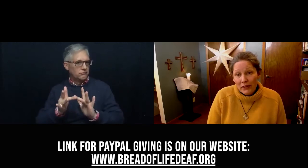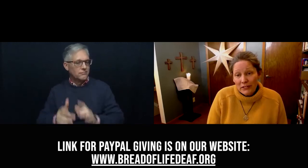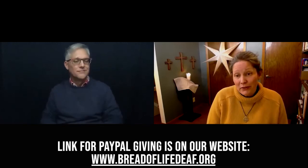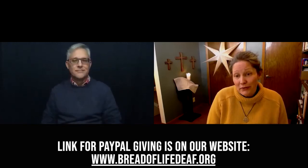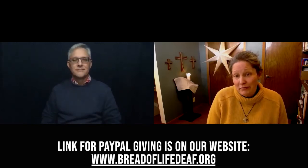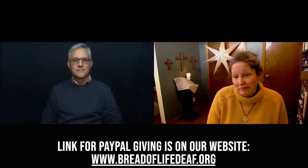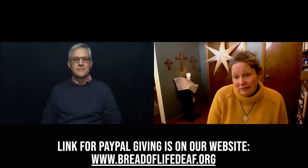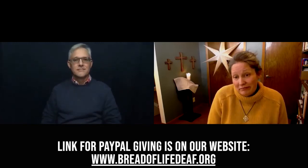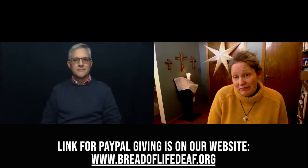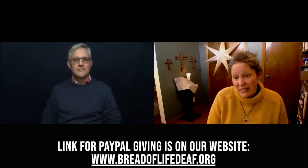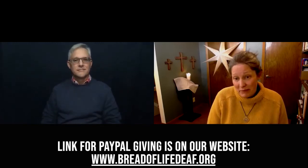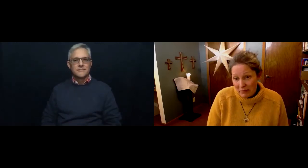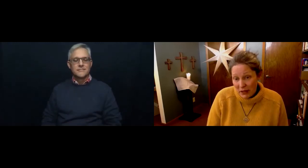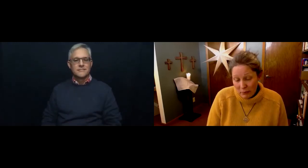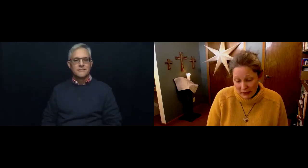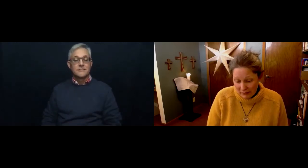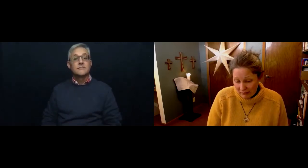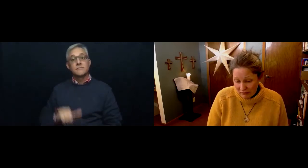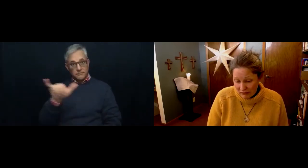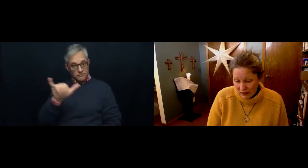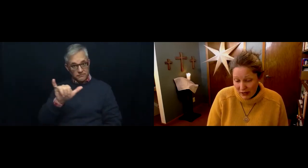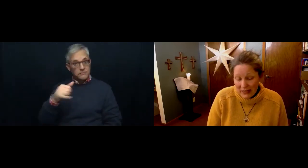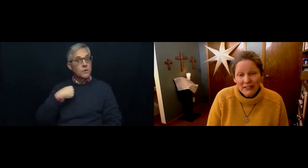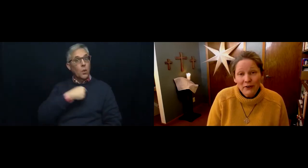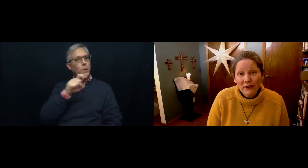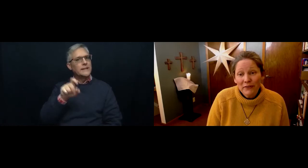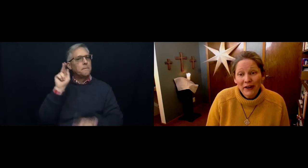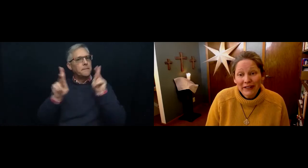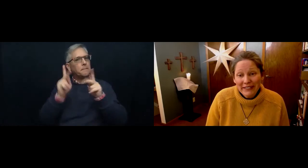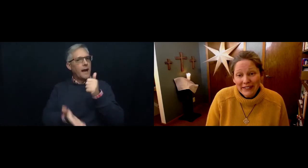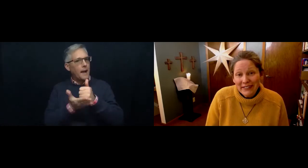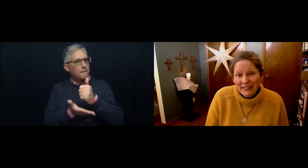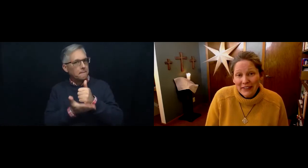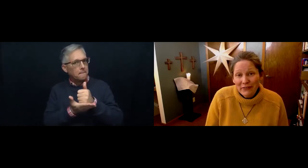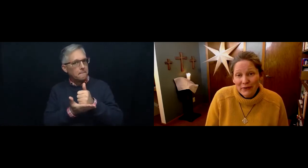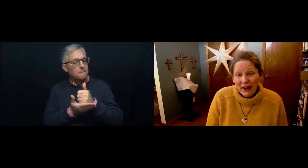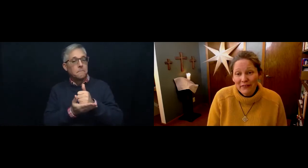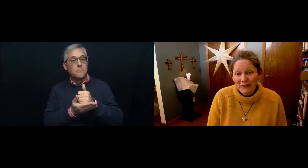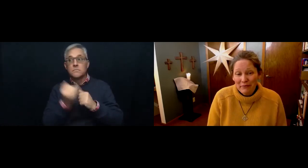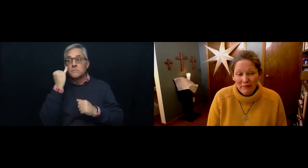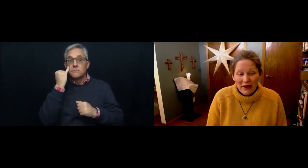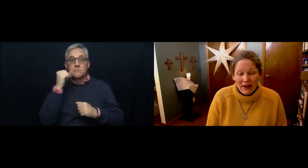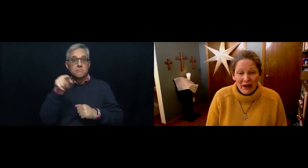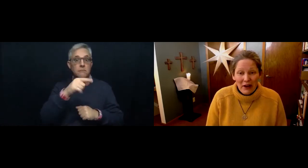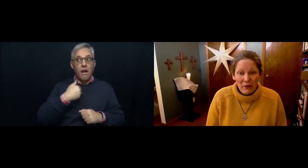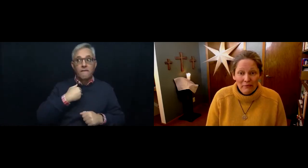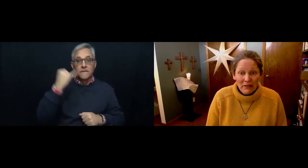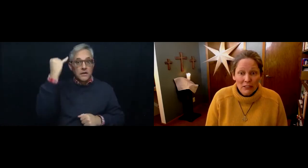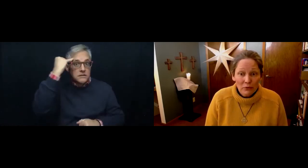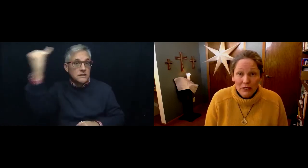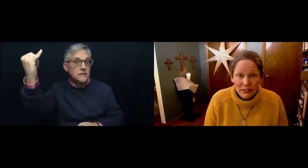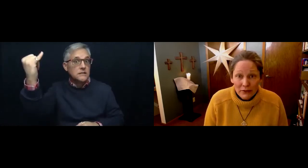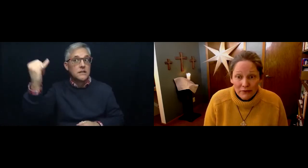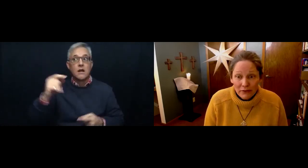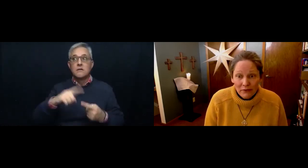And we also need people helping, right? So if you have ideas, if you have some things